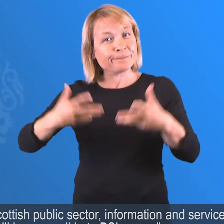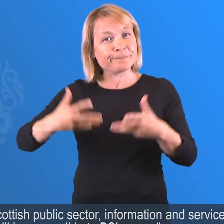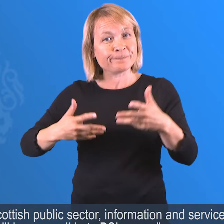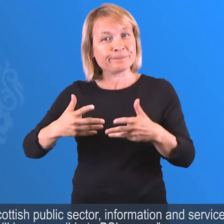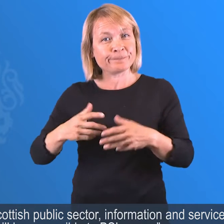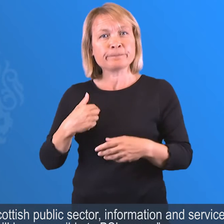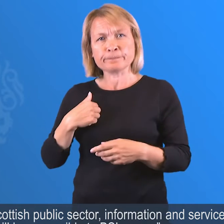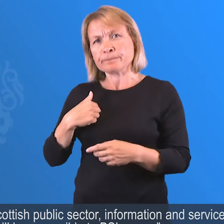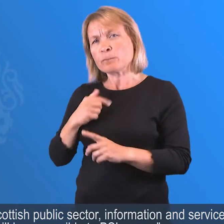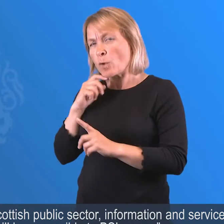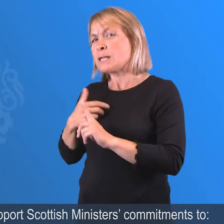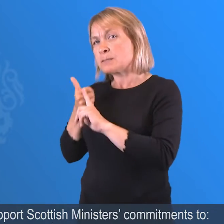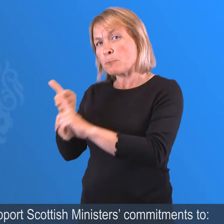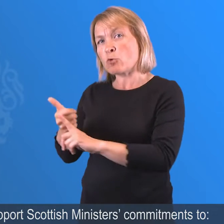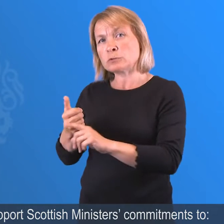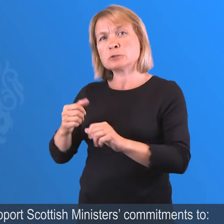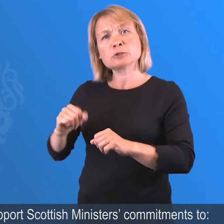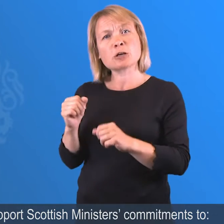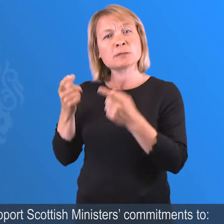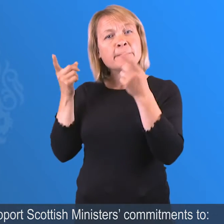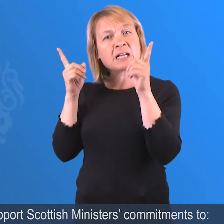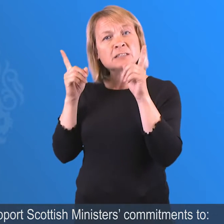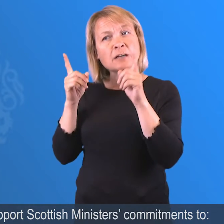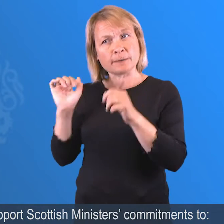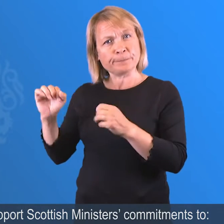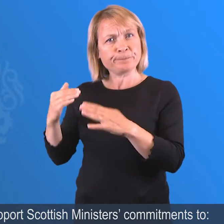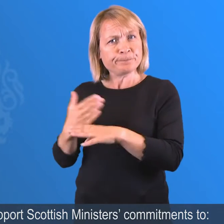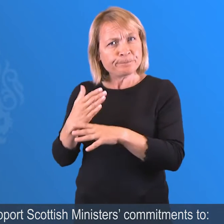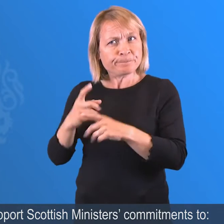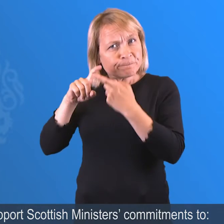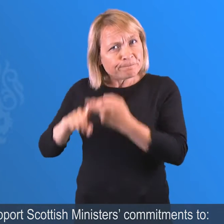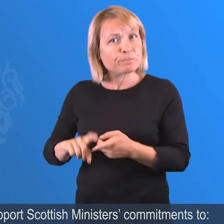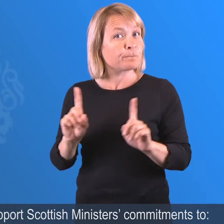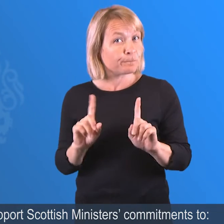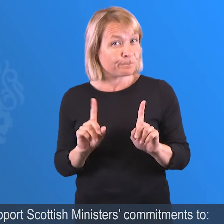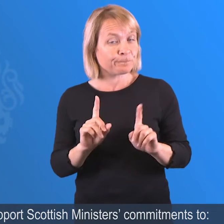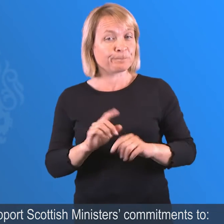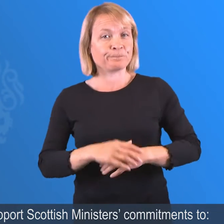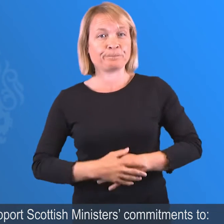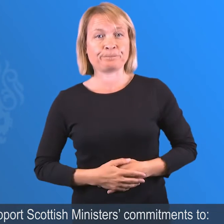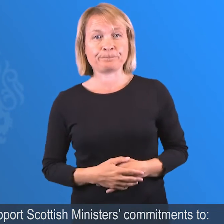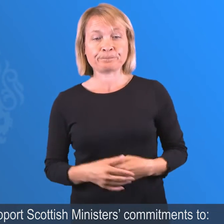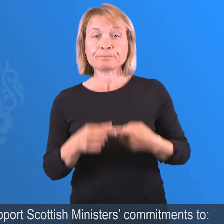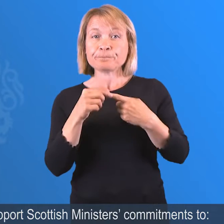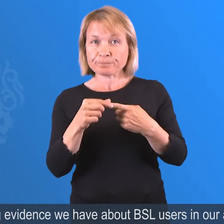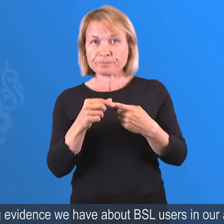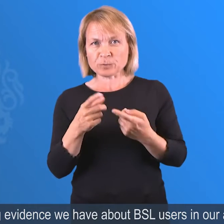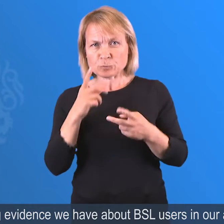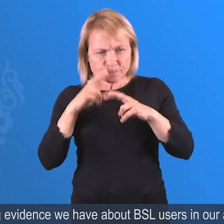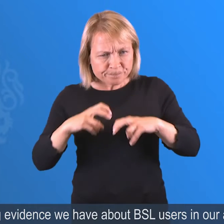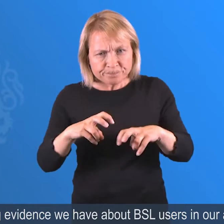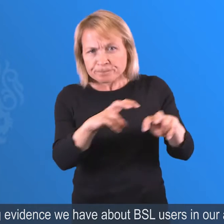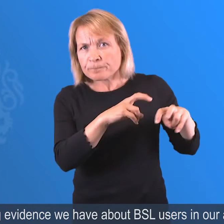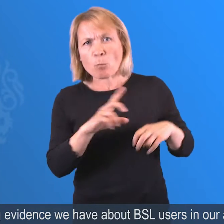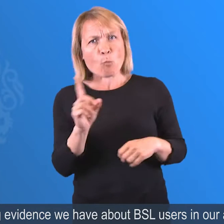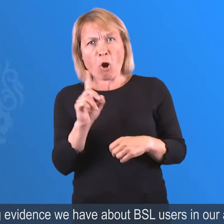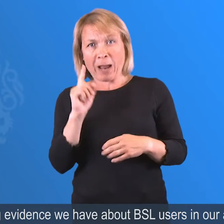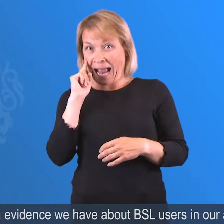to BSL users. We will support Scottish Ministers' commitments to analyse